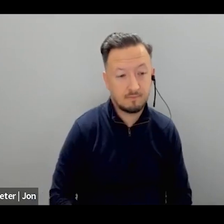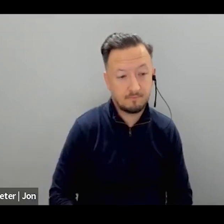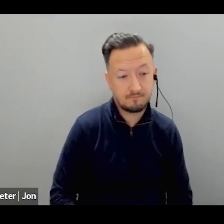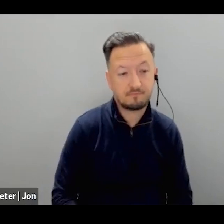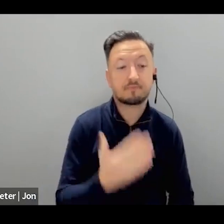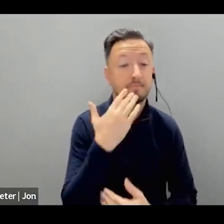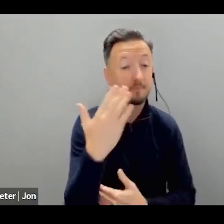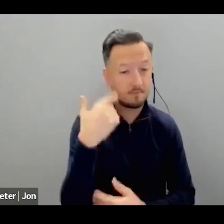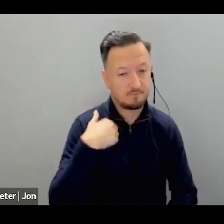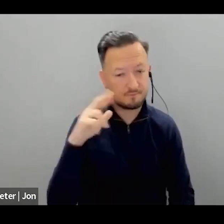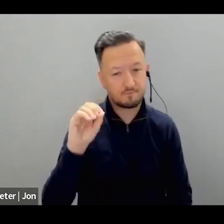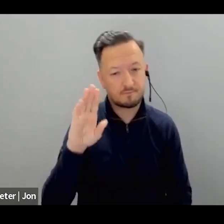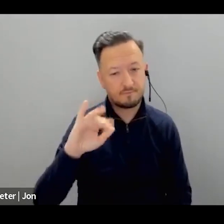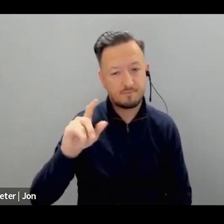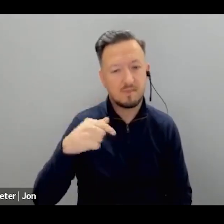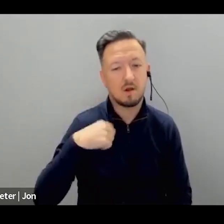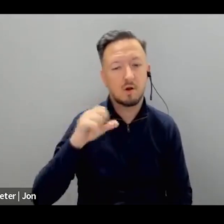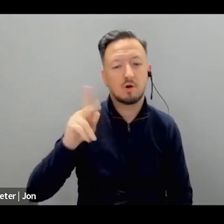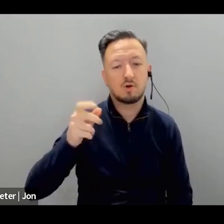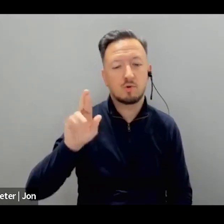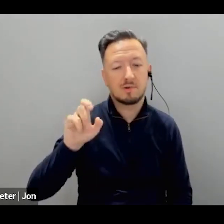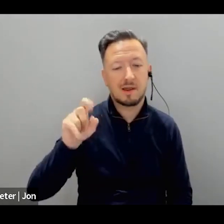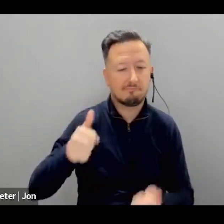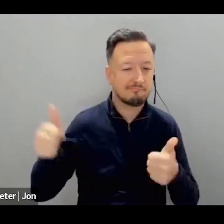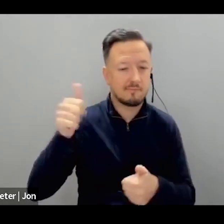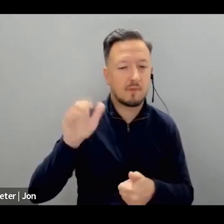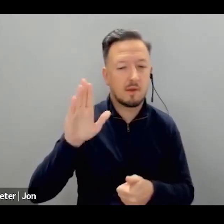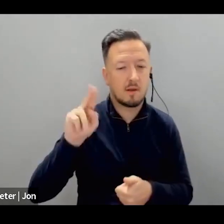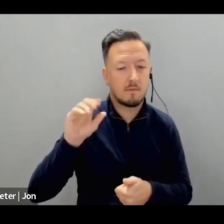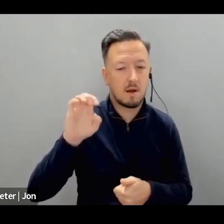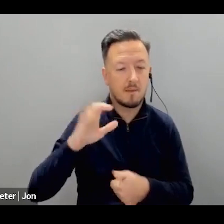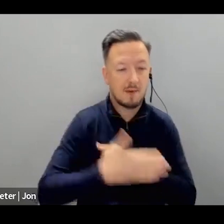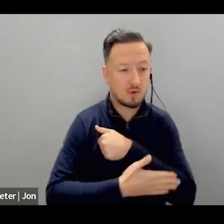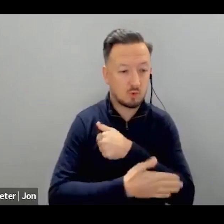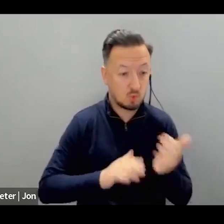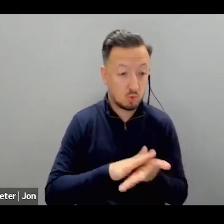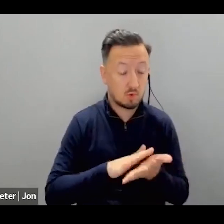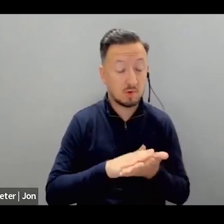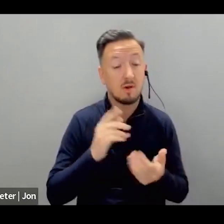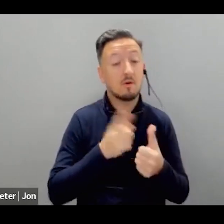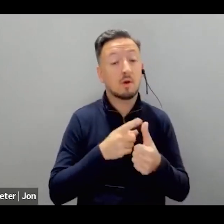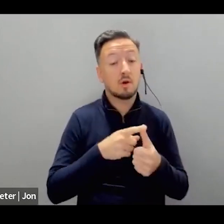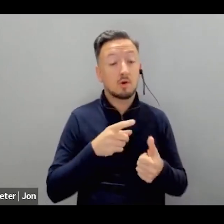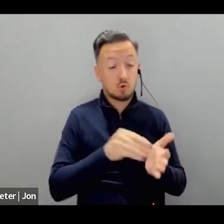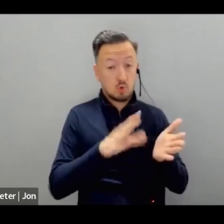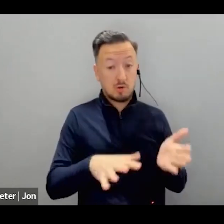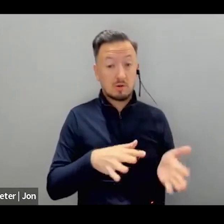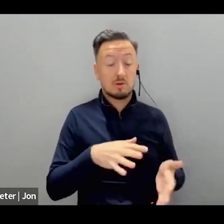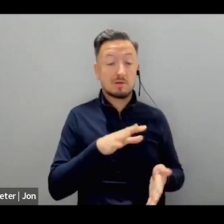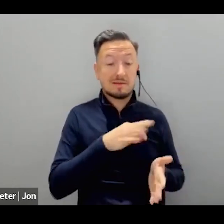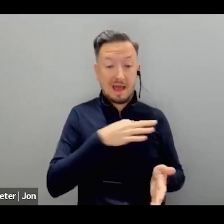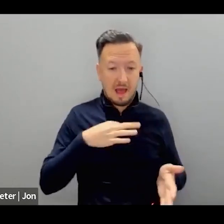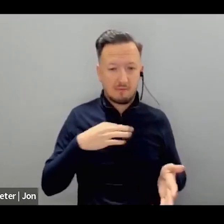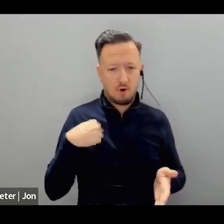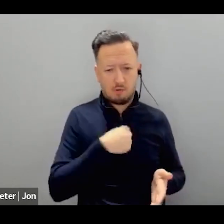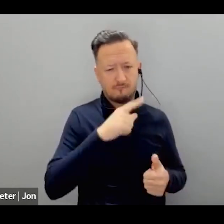Good morning. I'm Rob Jackson, the superintendent of Buncombe County Schools. I certainly want to start by saying the safety and well-being of our students and staff is